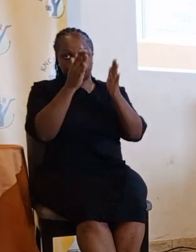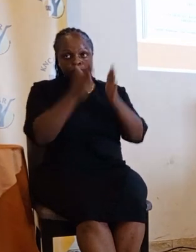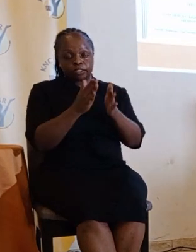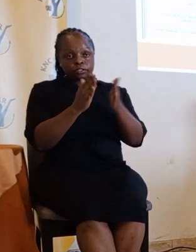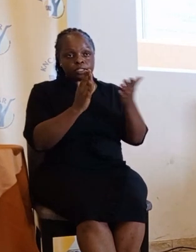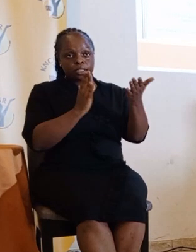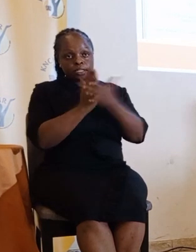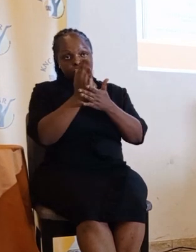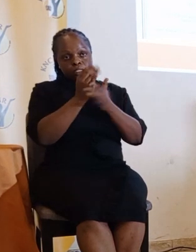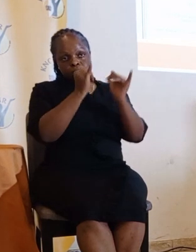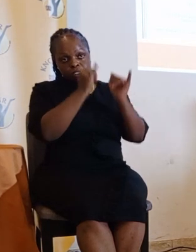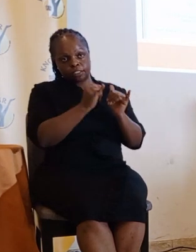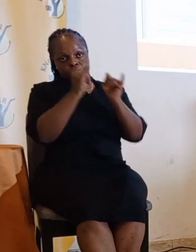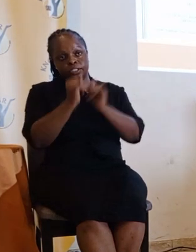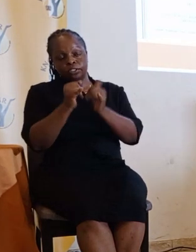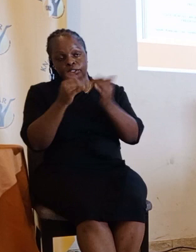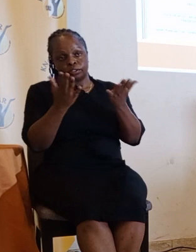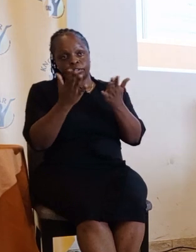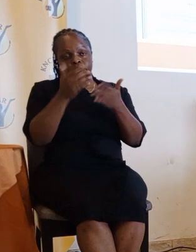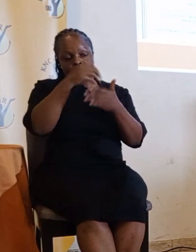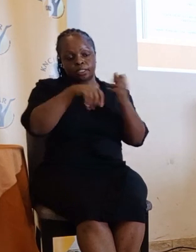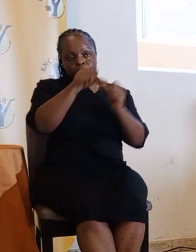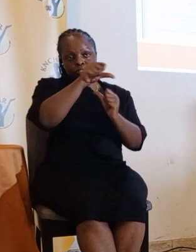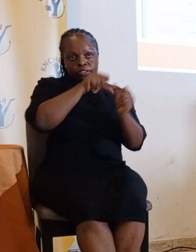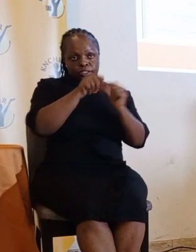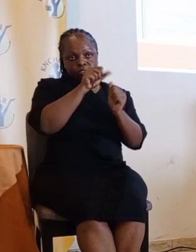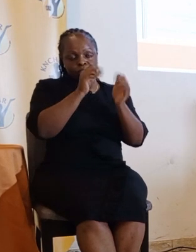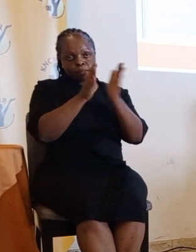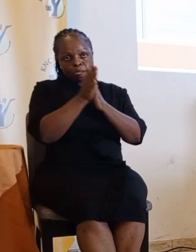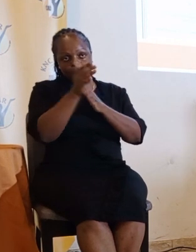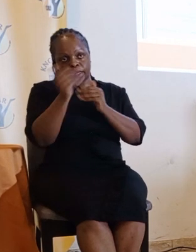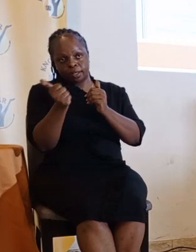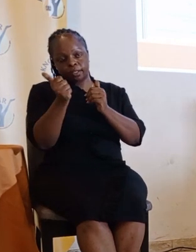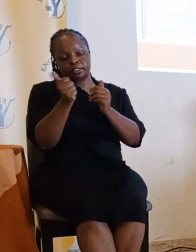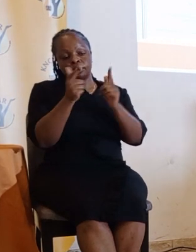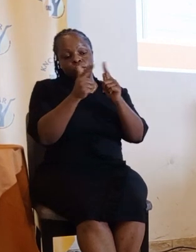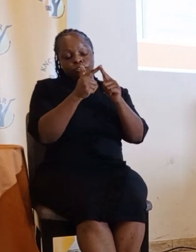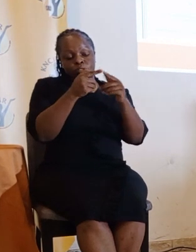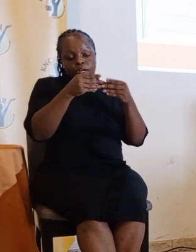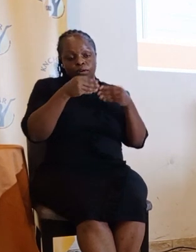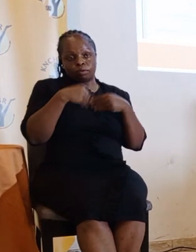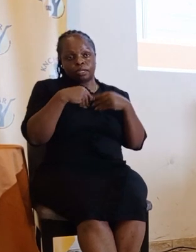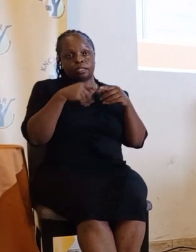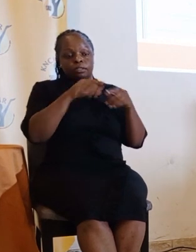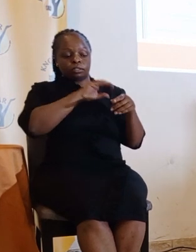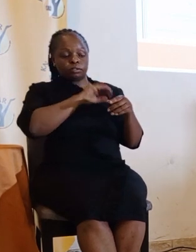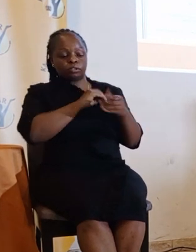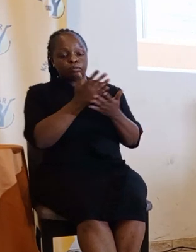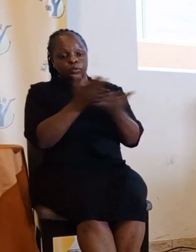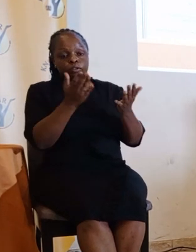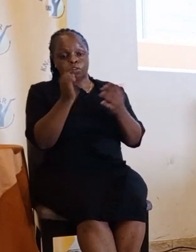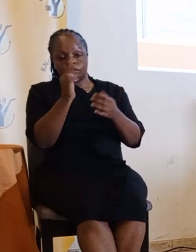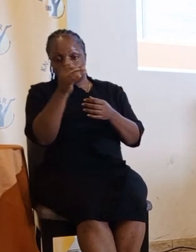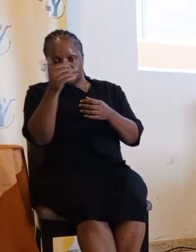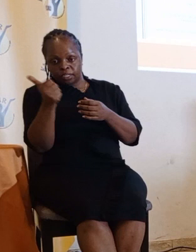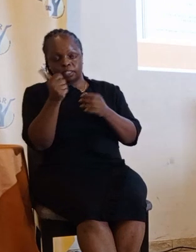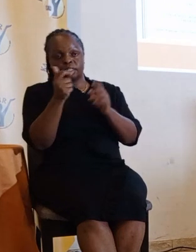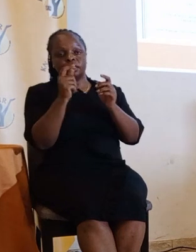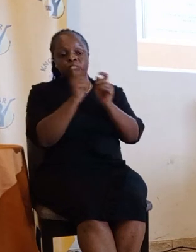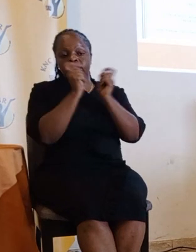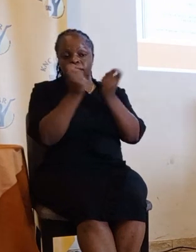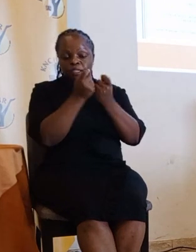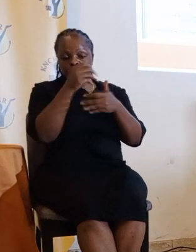either individually or in association with others, to acquire and own property of any description